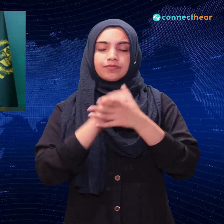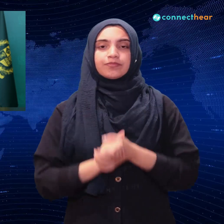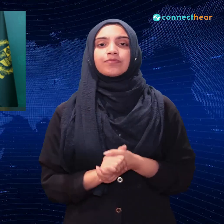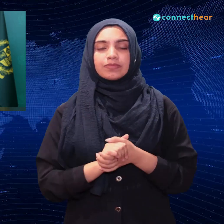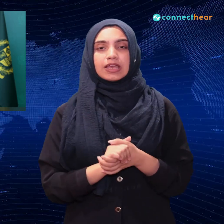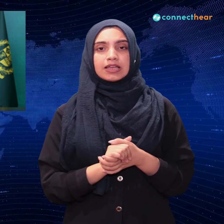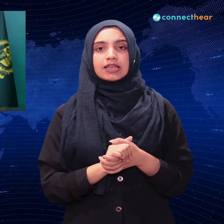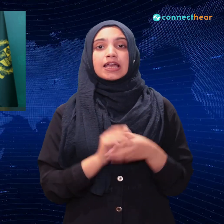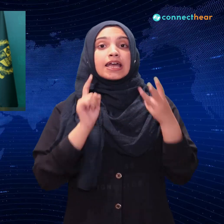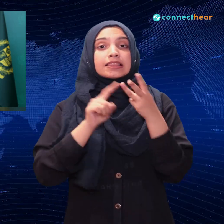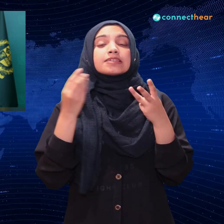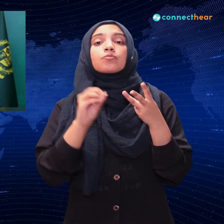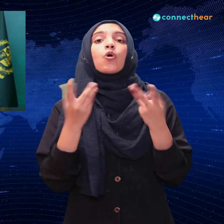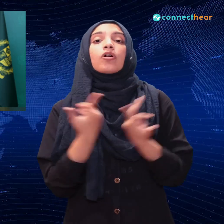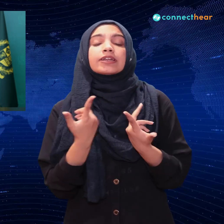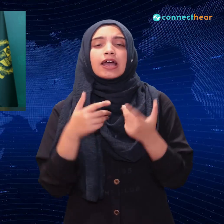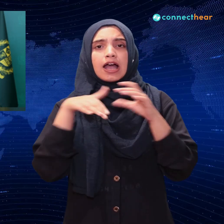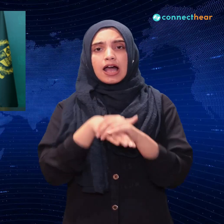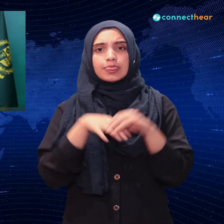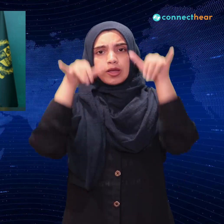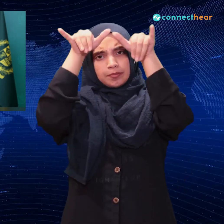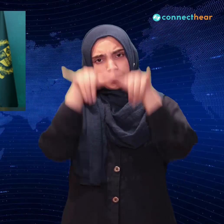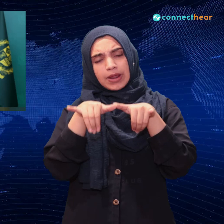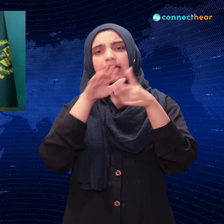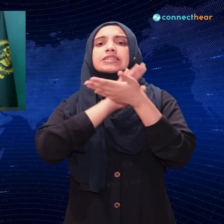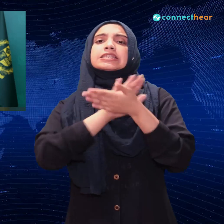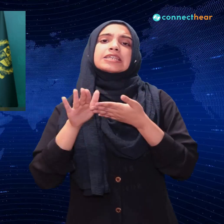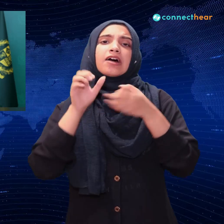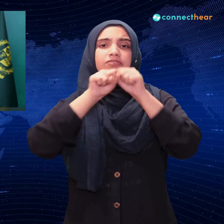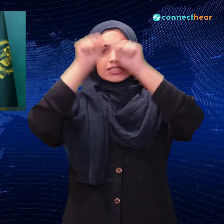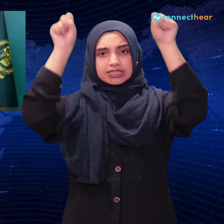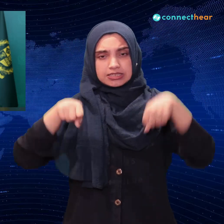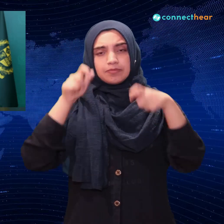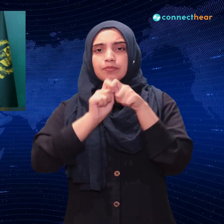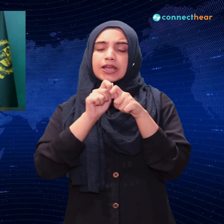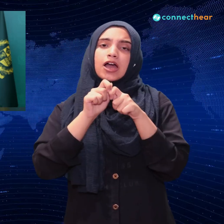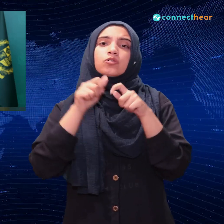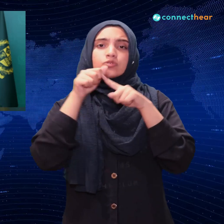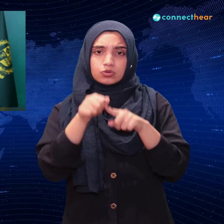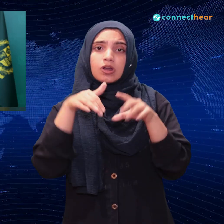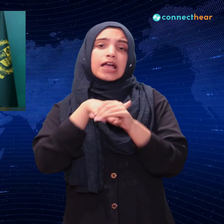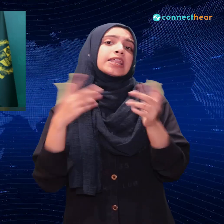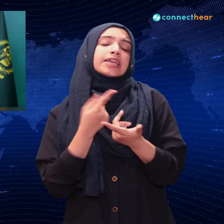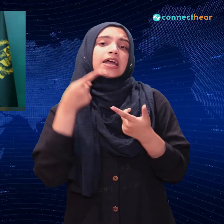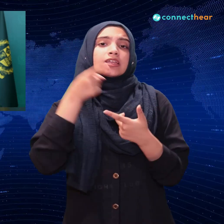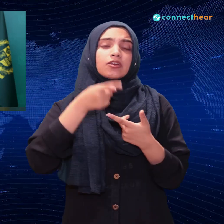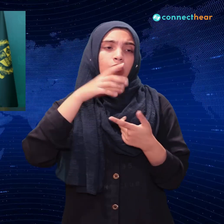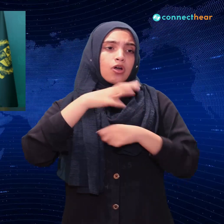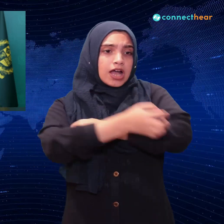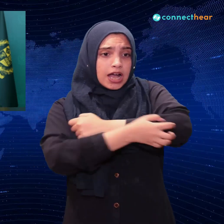must adopt clear investment strategies which help alleviate poverty, promote